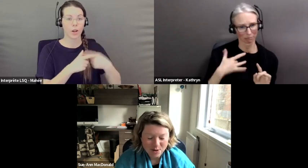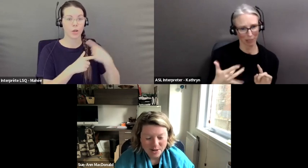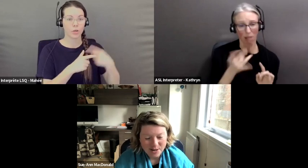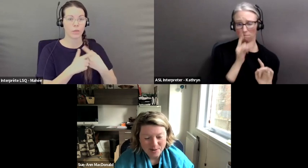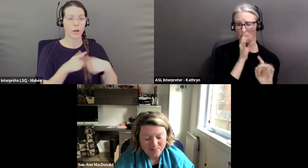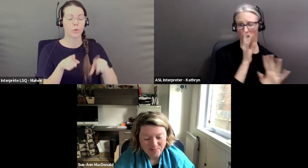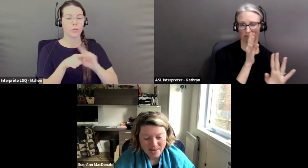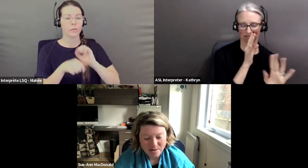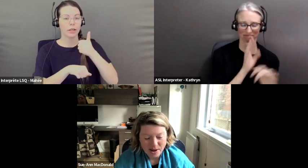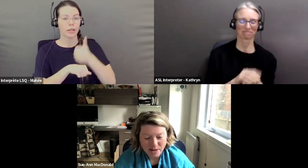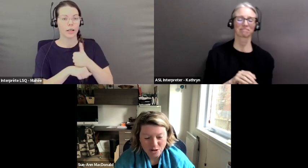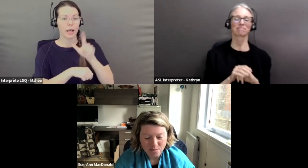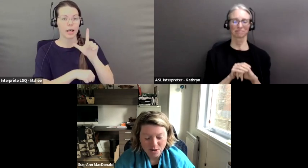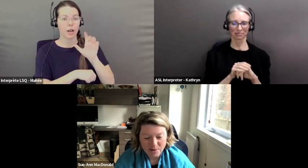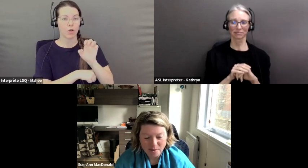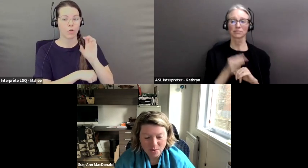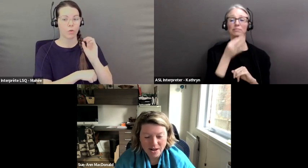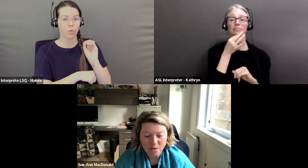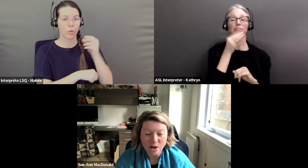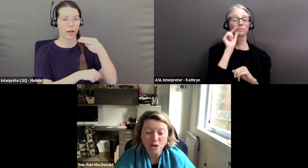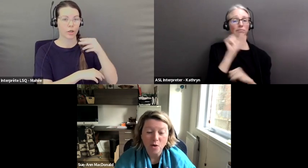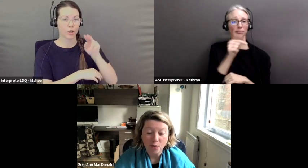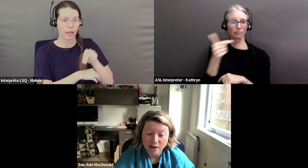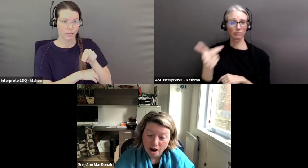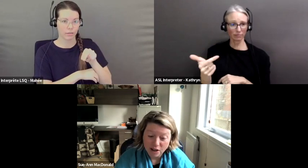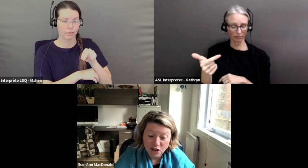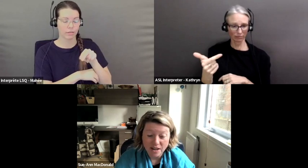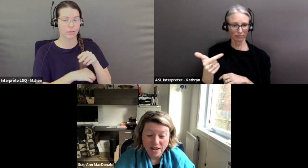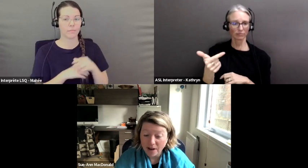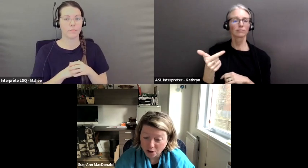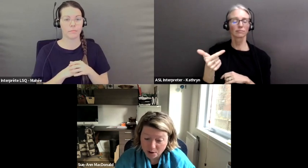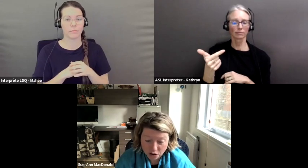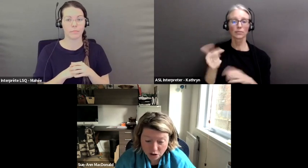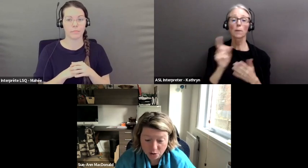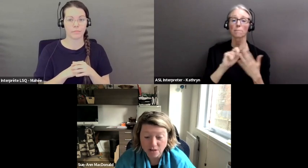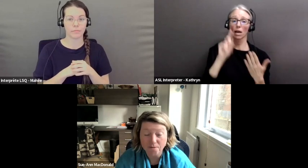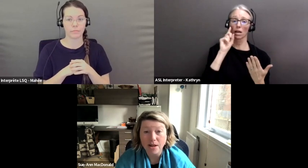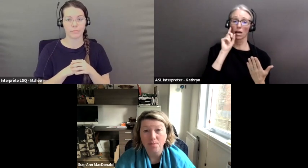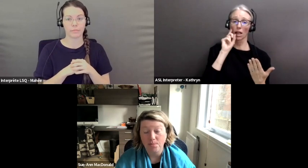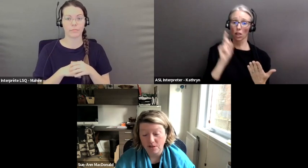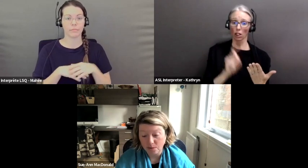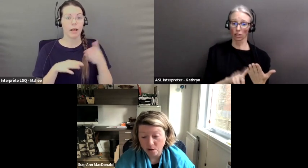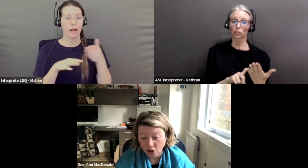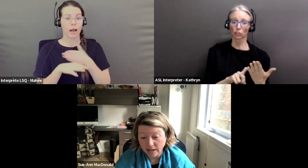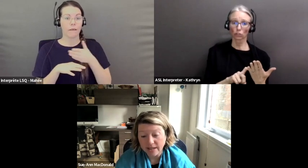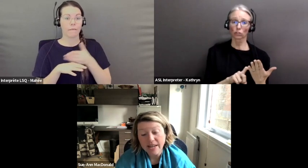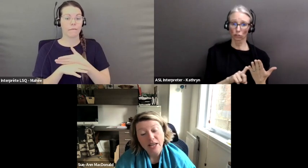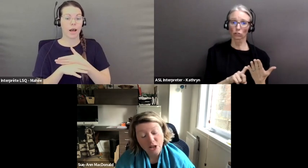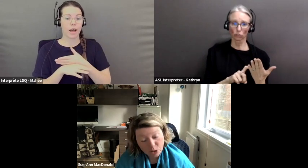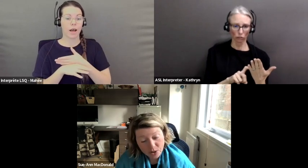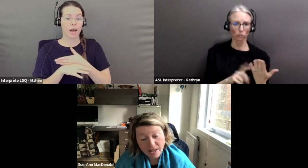pass over the mic to Madame Hull, we also want to acknowledge the invaluable contributions of many people to this